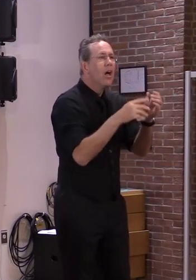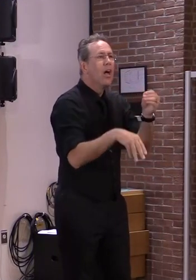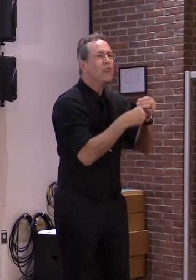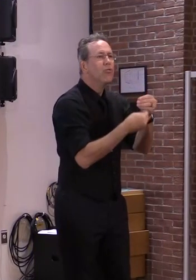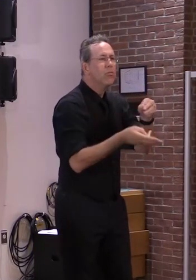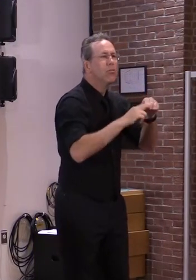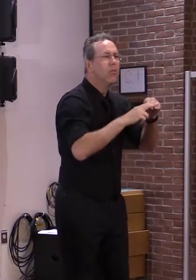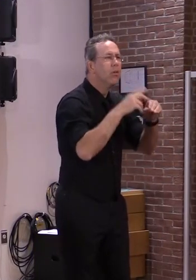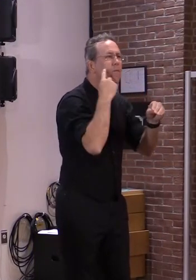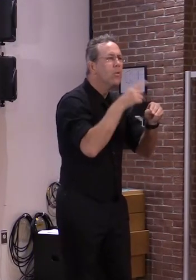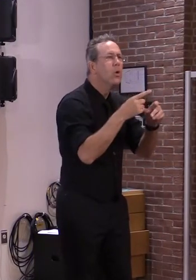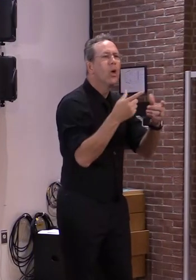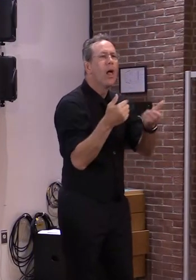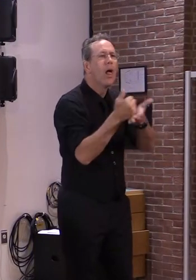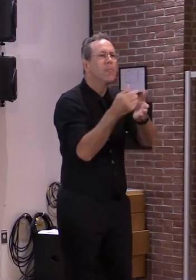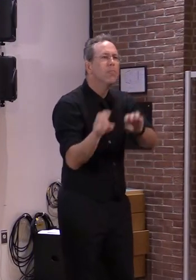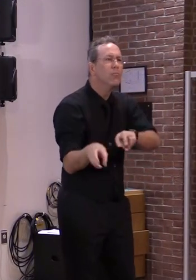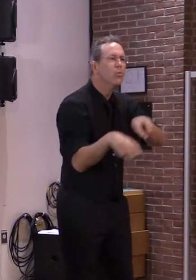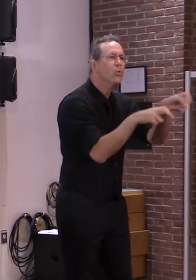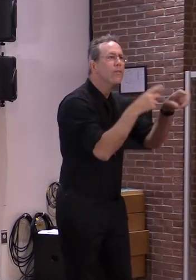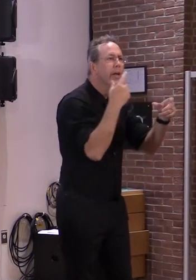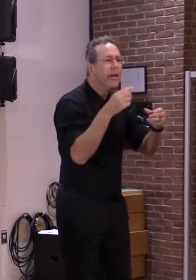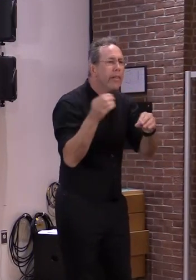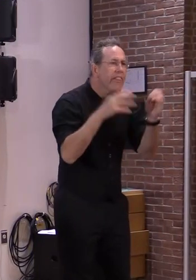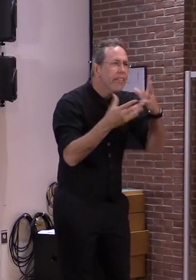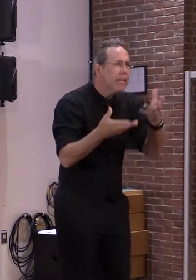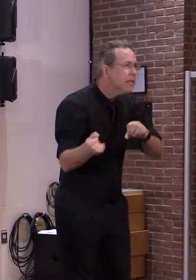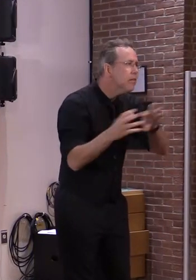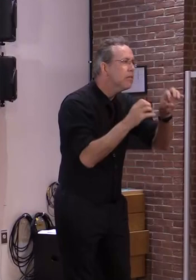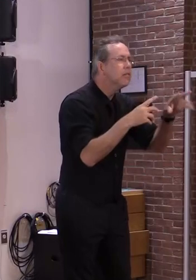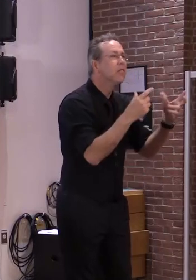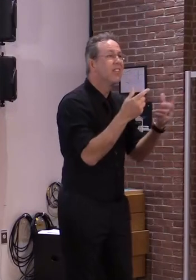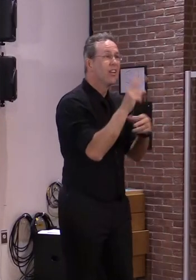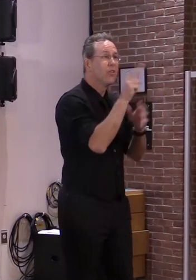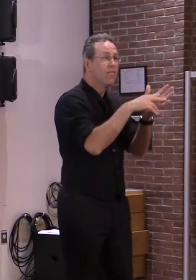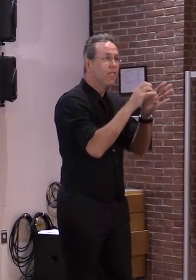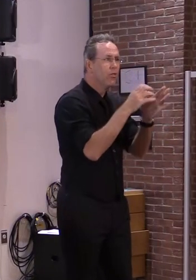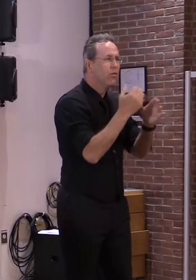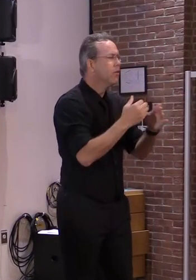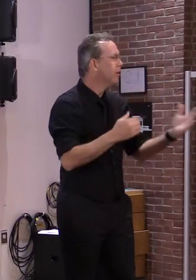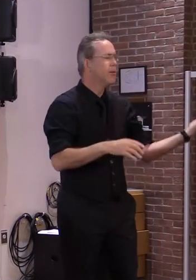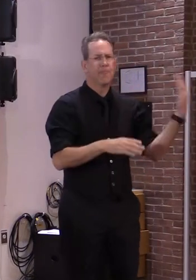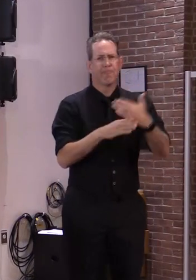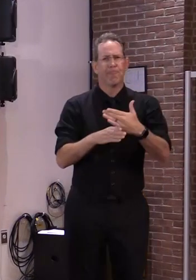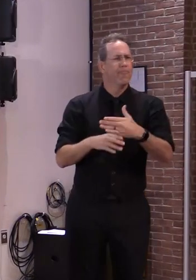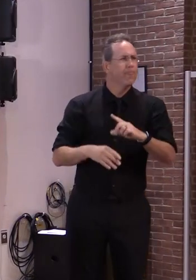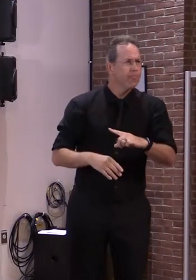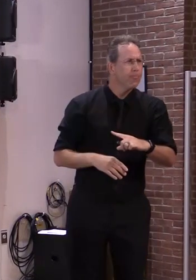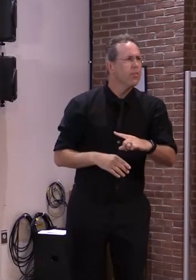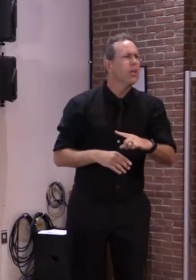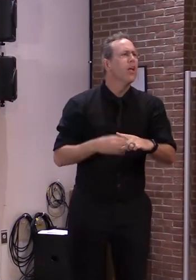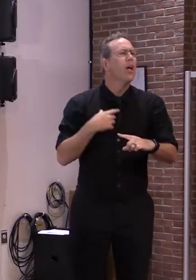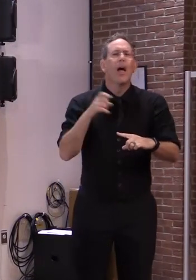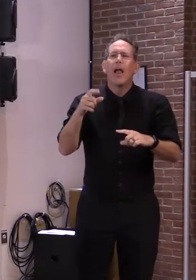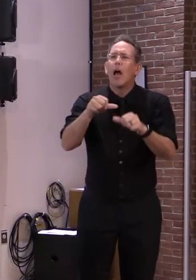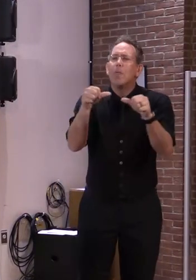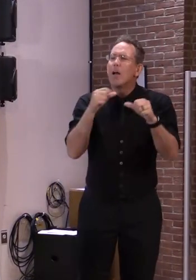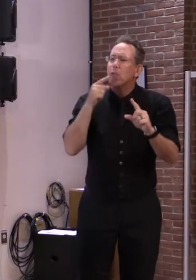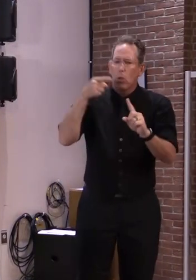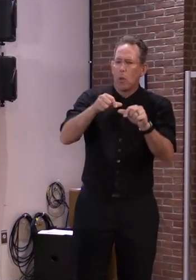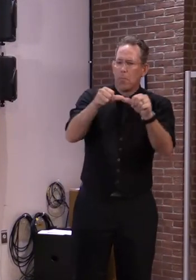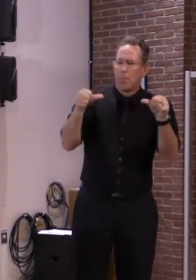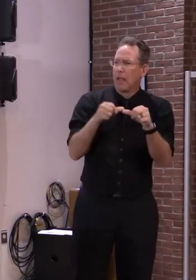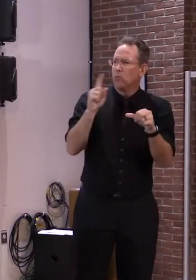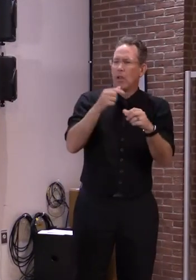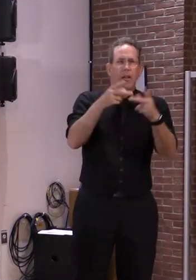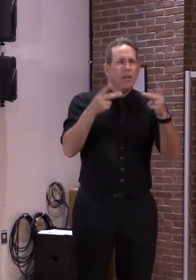new place. Right. Many people came from friends and family. That wasn't acceptable